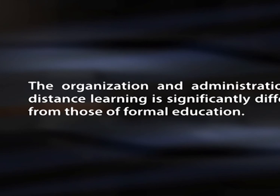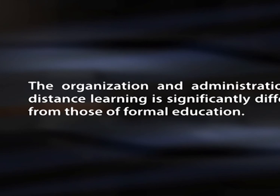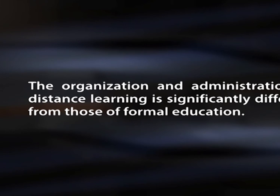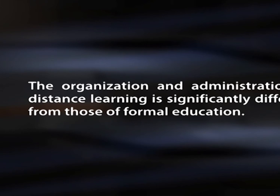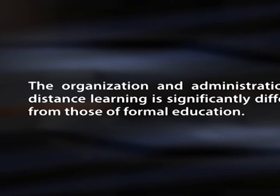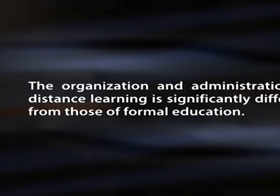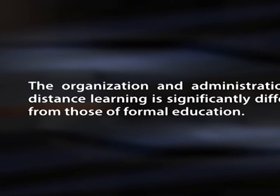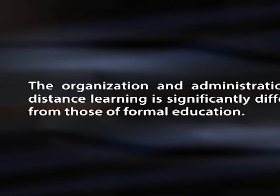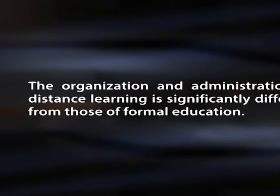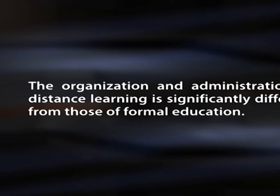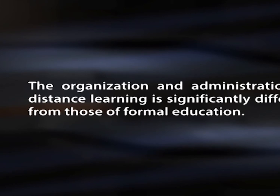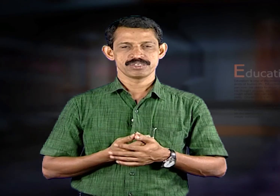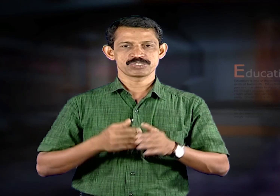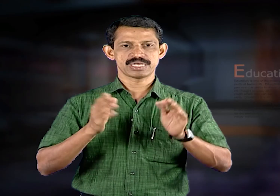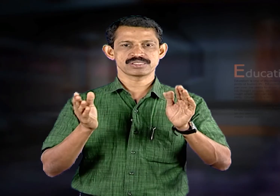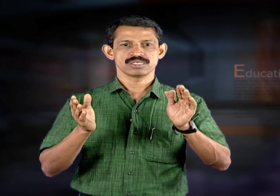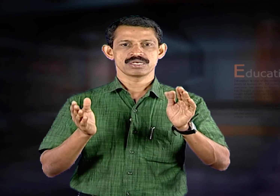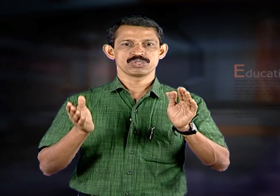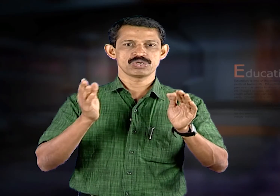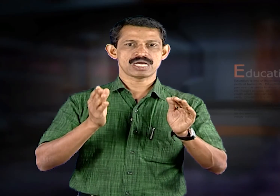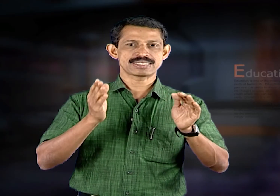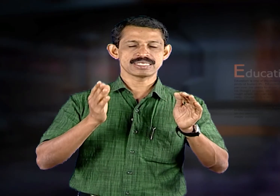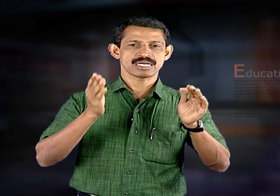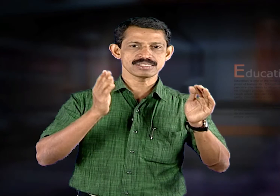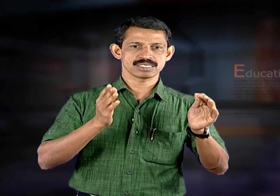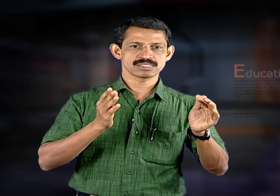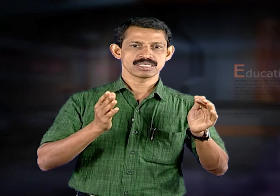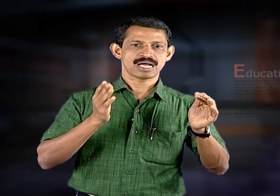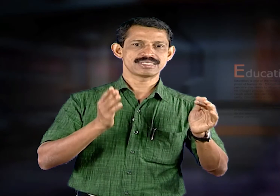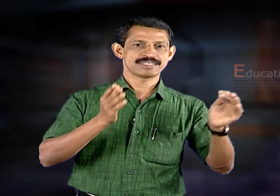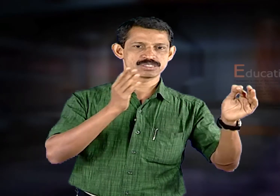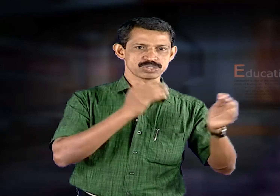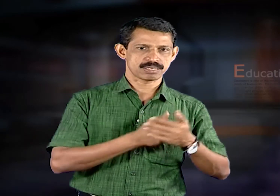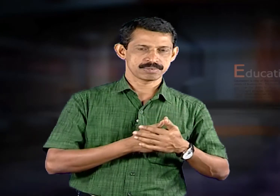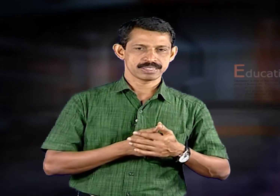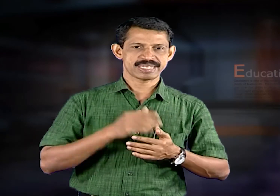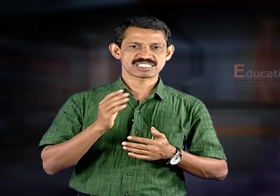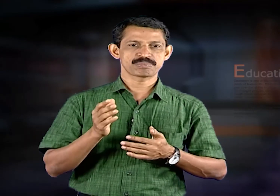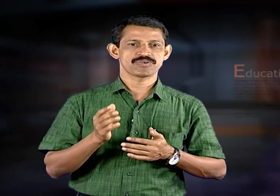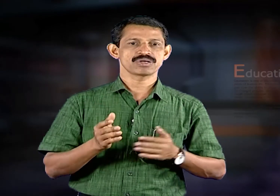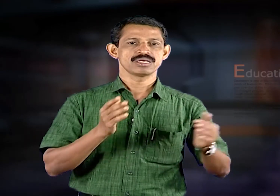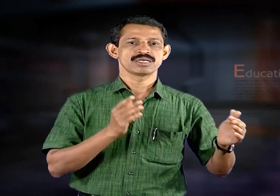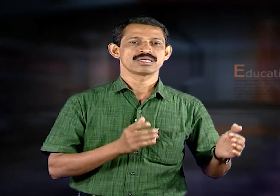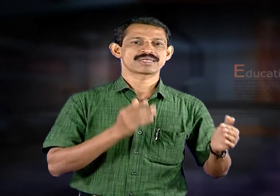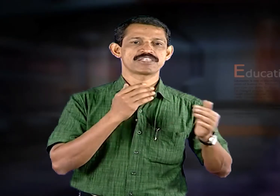formal education. Students do not attend classes at the institution. except for rate